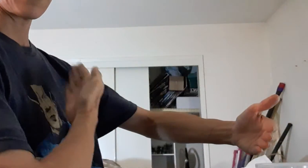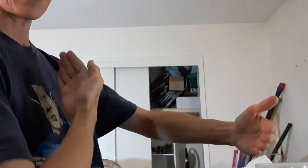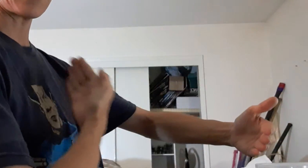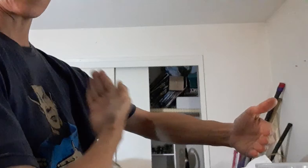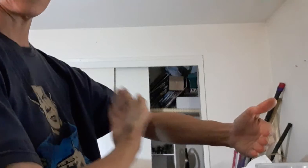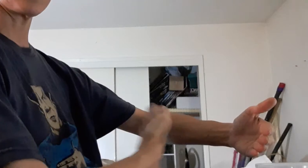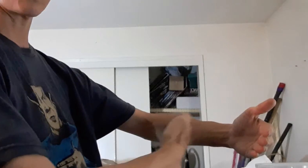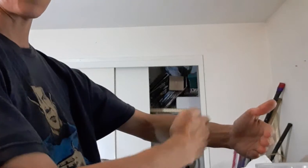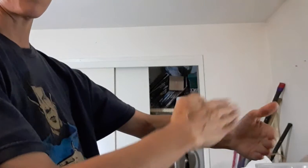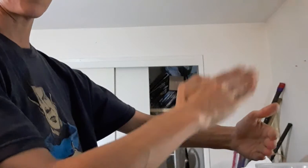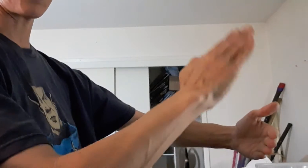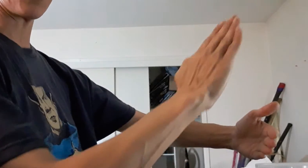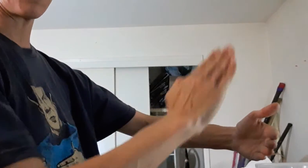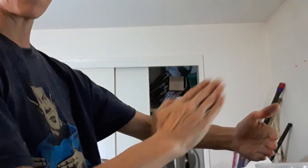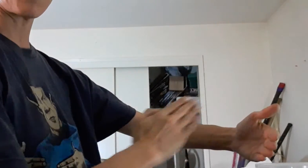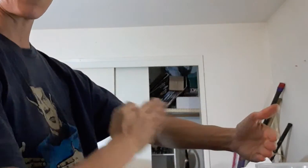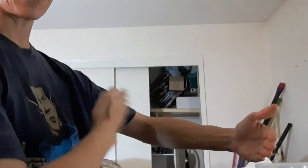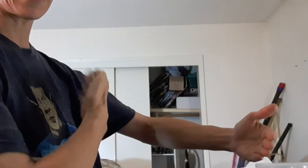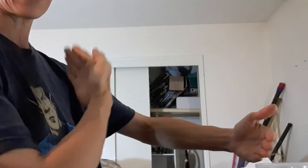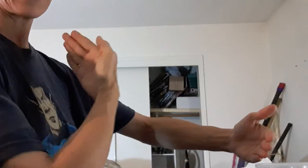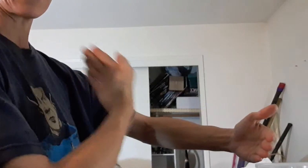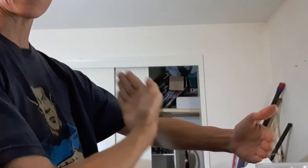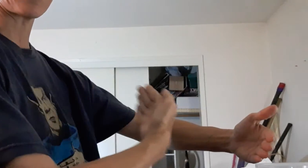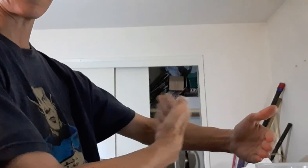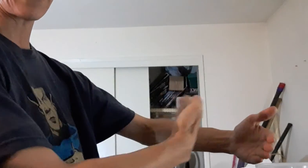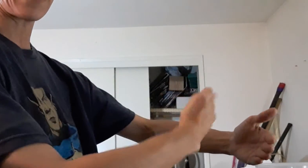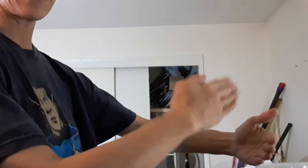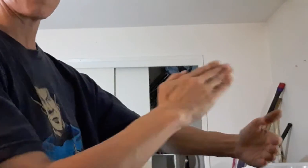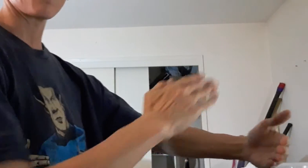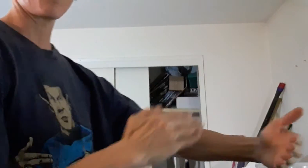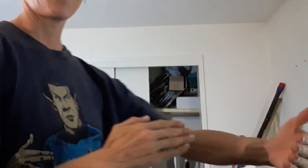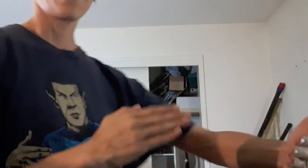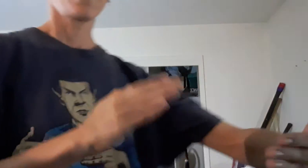And you're going to sweep it through. Remember, we're like a conductor, right?